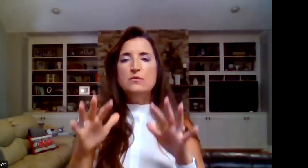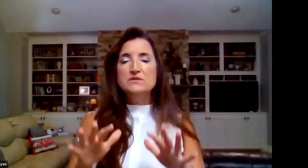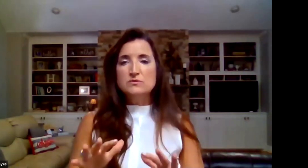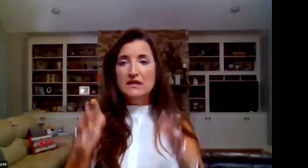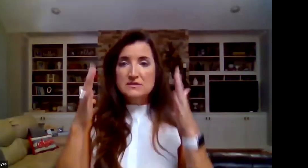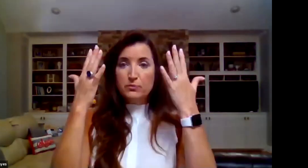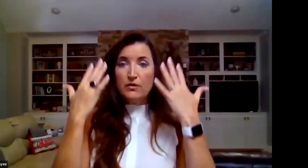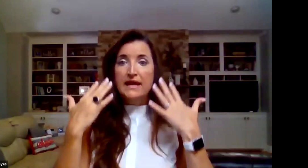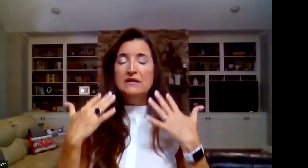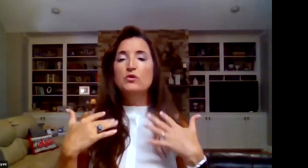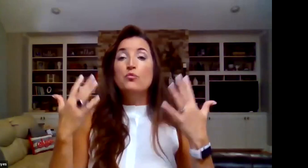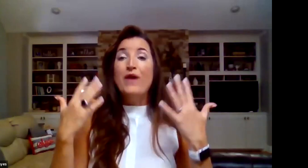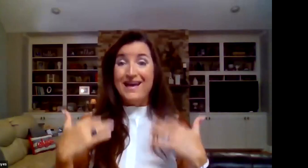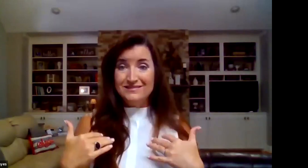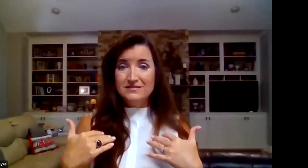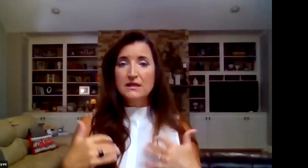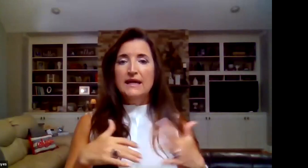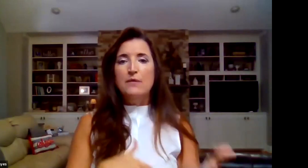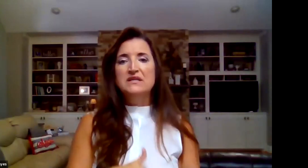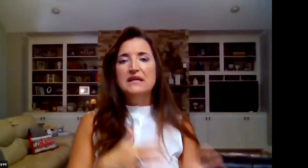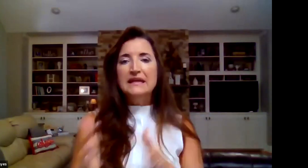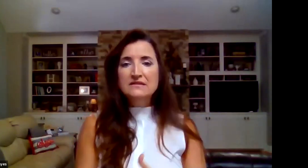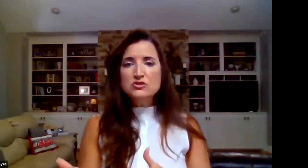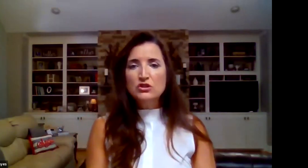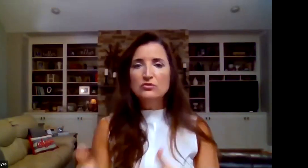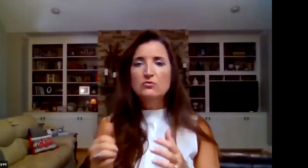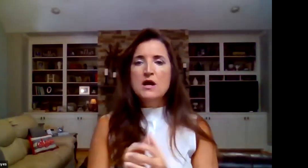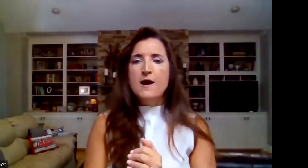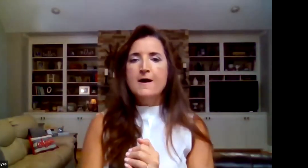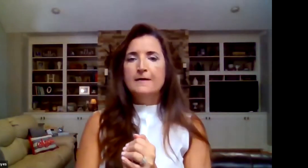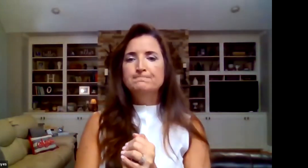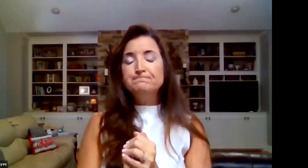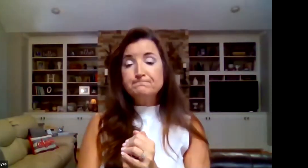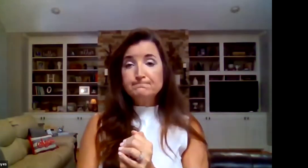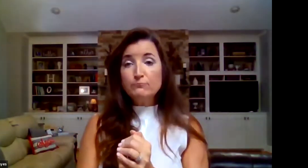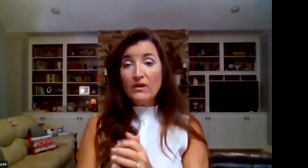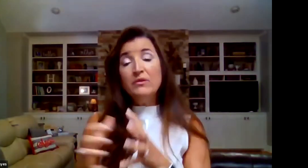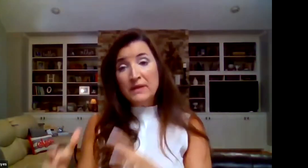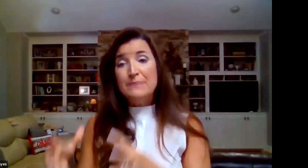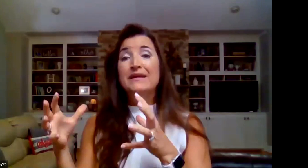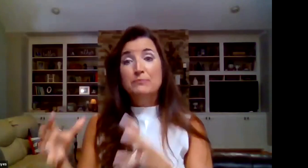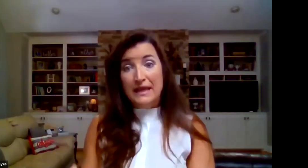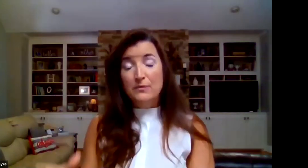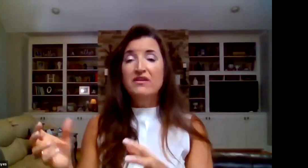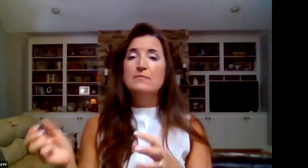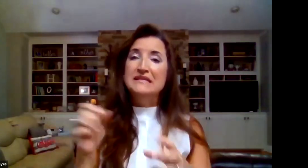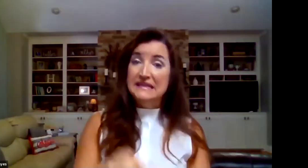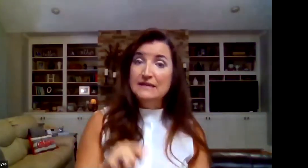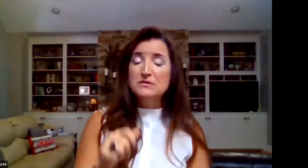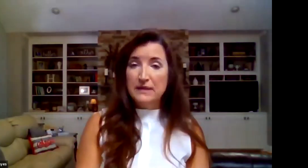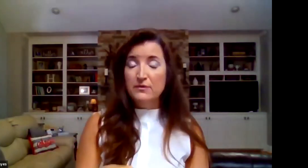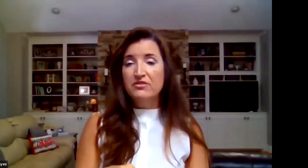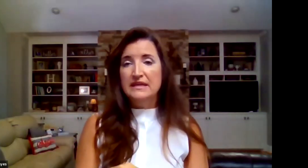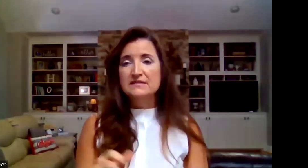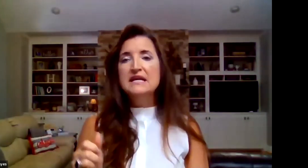where his brain would rest. And I would get into the playpen and play with him and